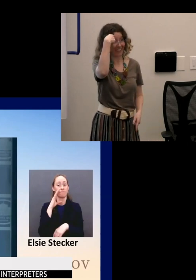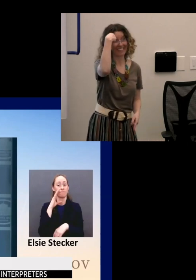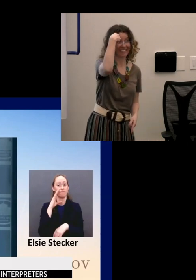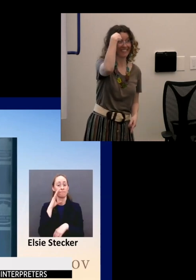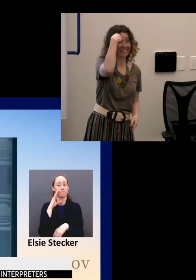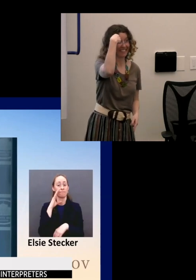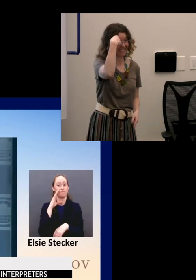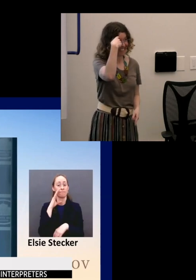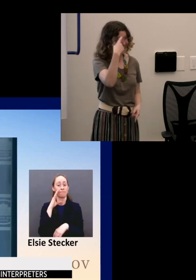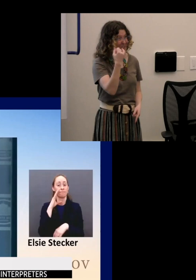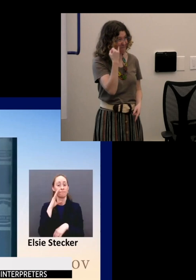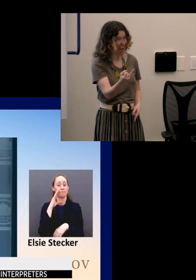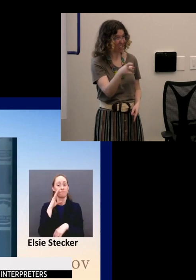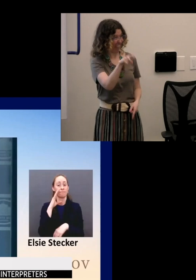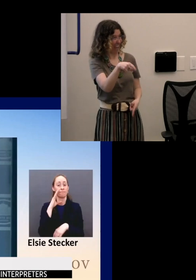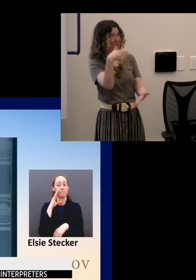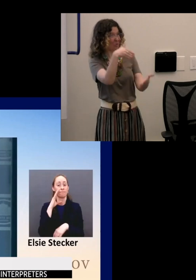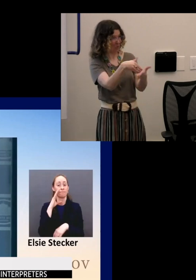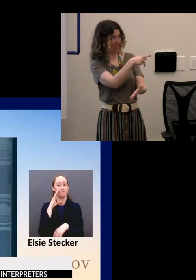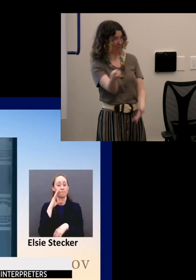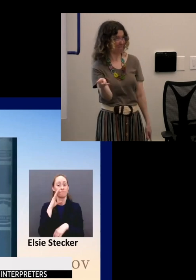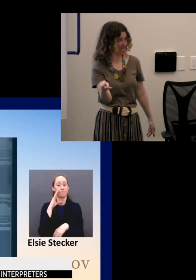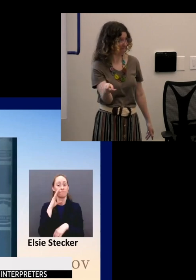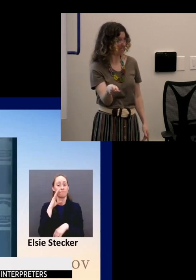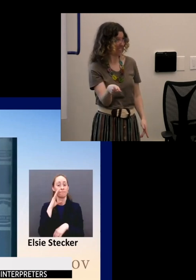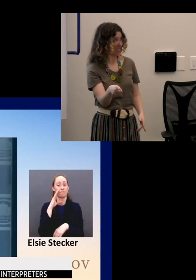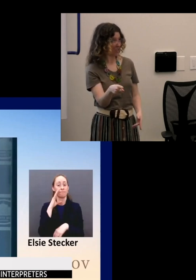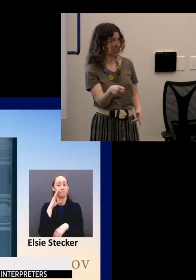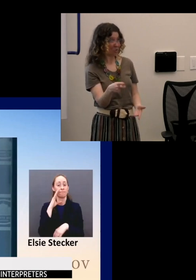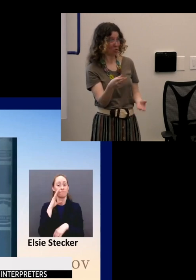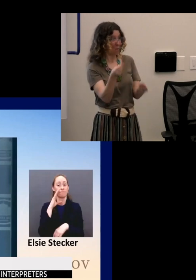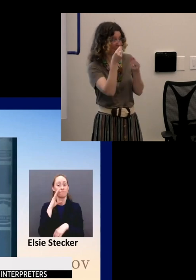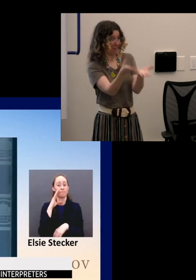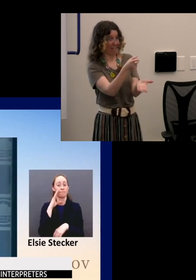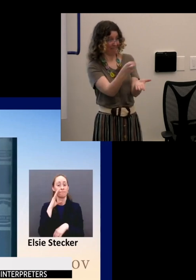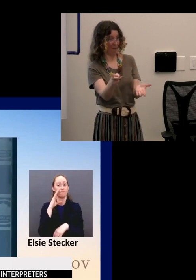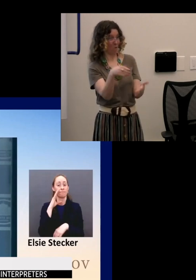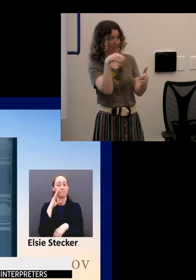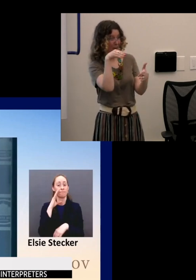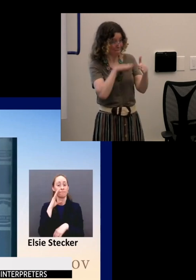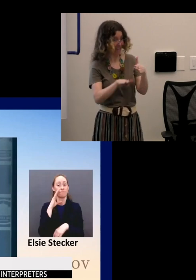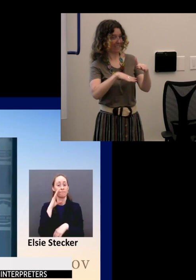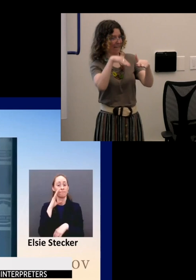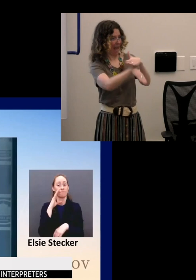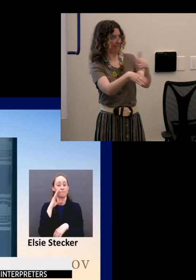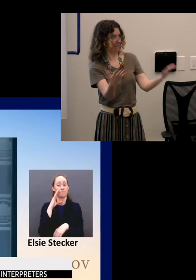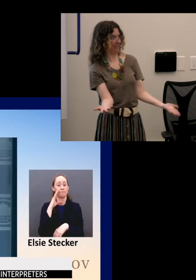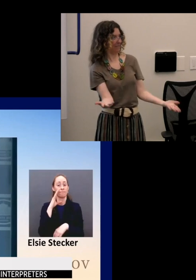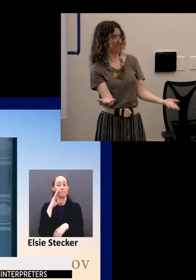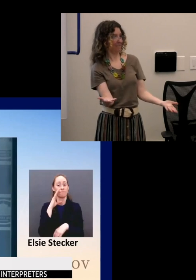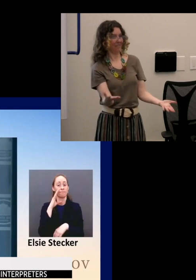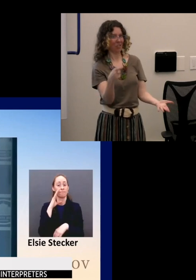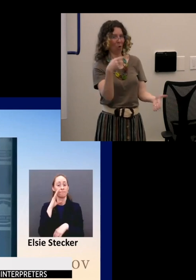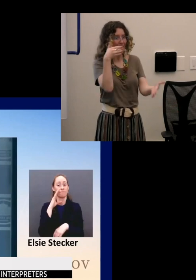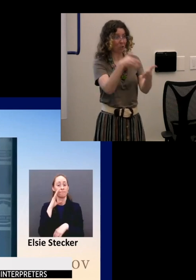Because the deaf community sued the government. Could you imagine having to sue them to provide this sort of access, the bare